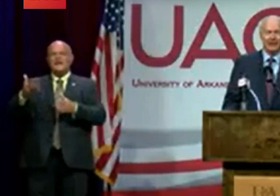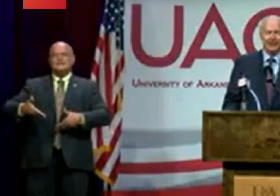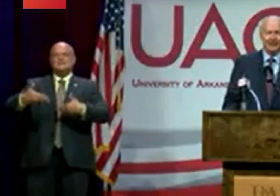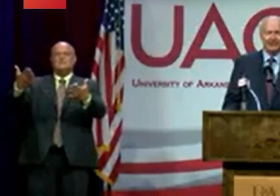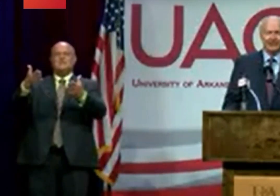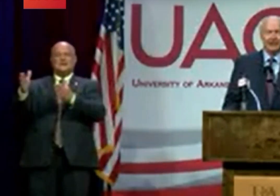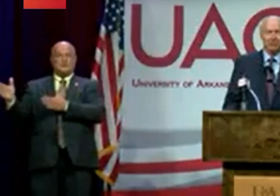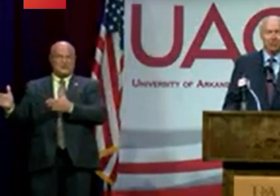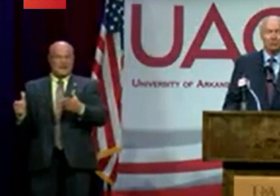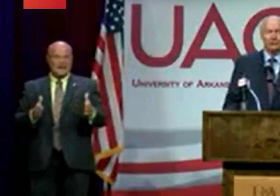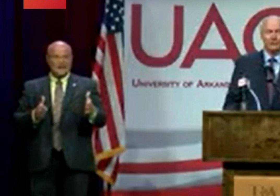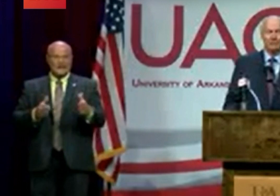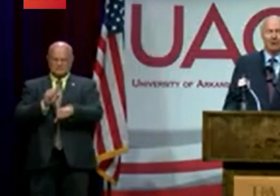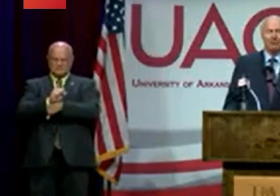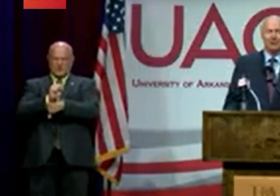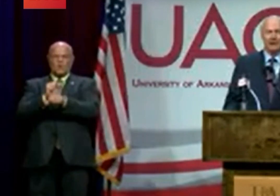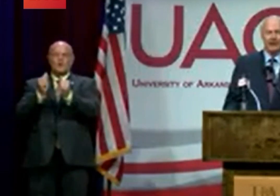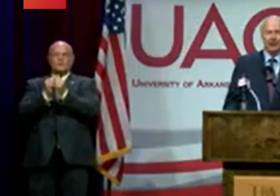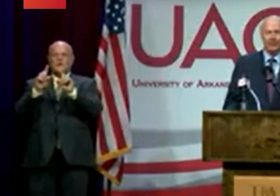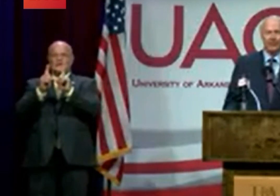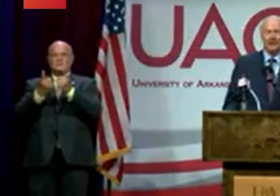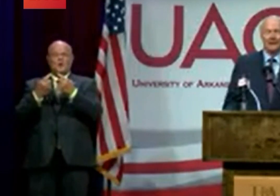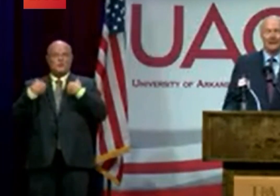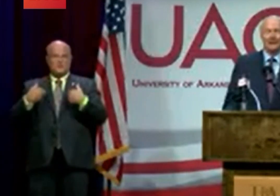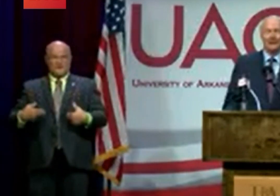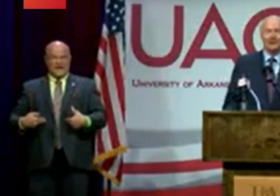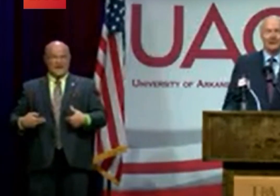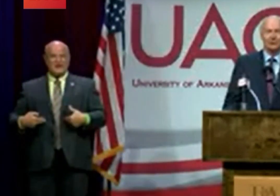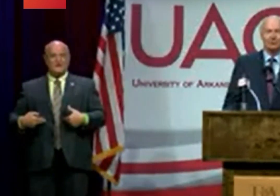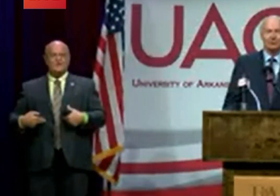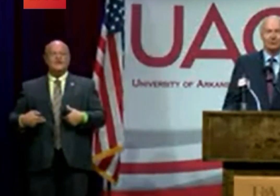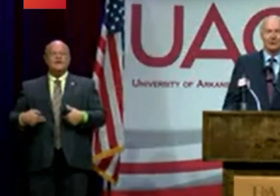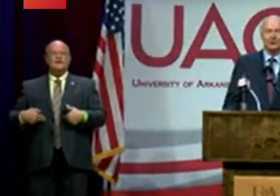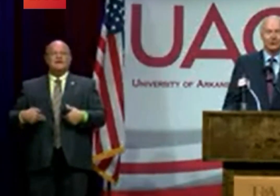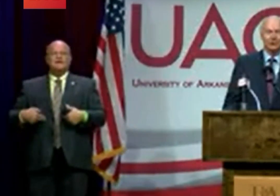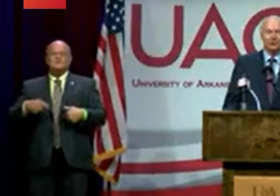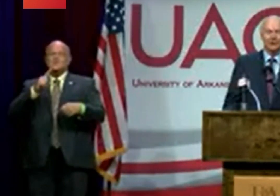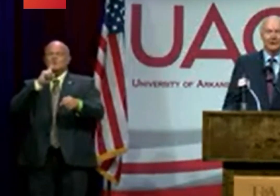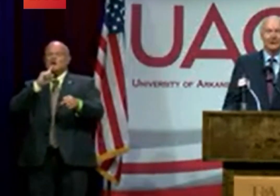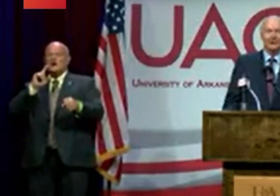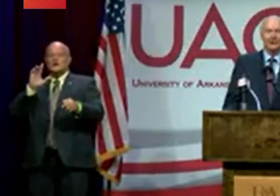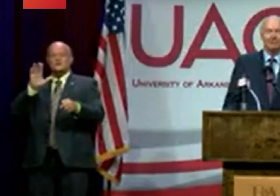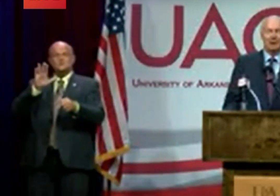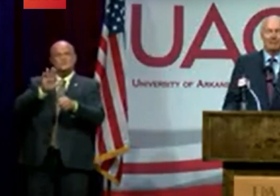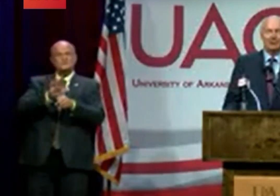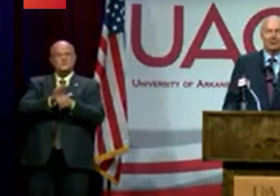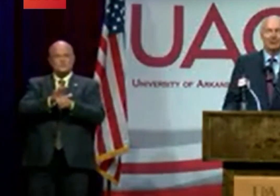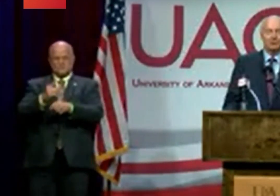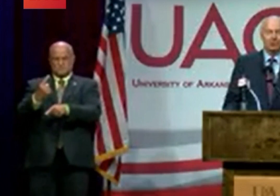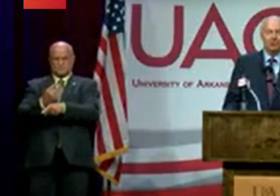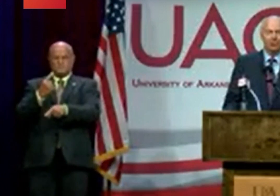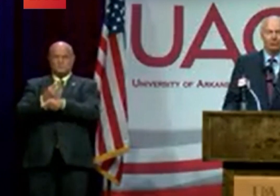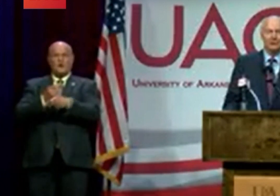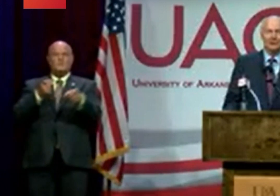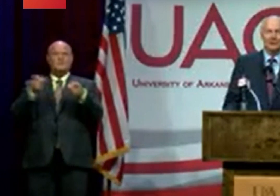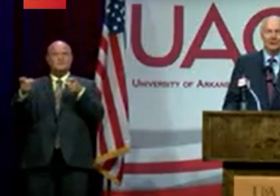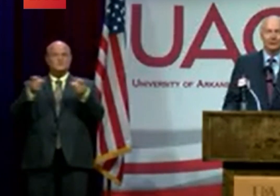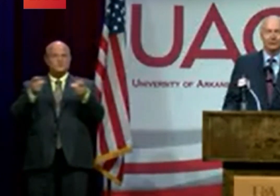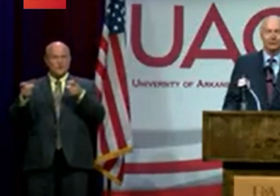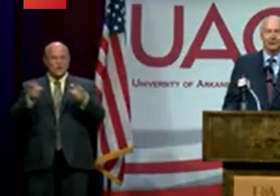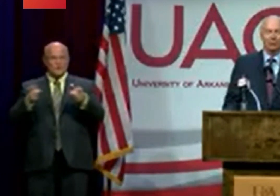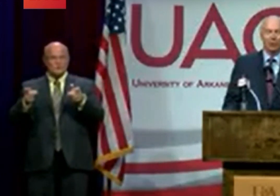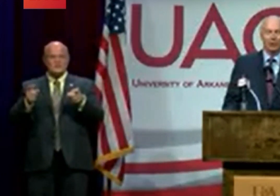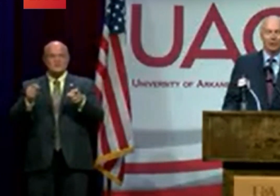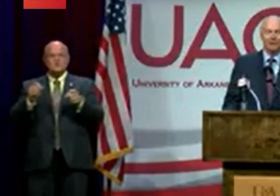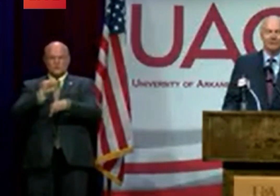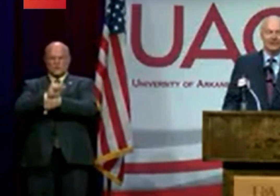a plan and worked with the Department of Health to assure proper controls,